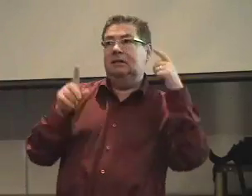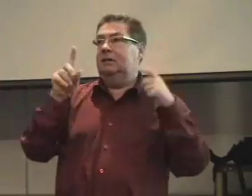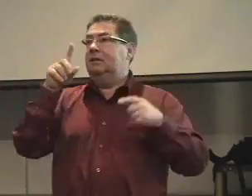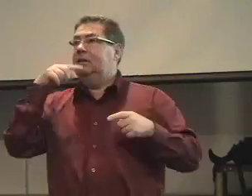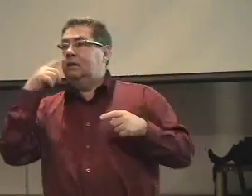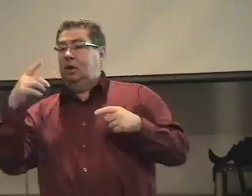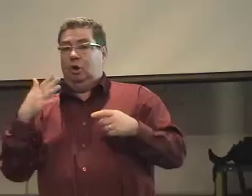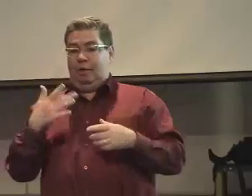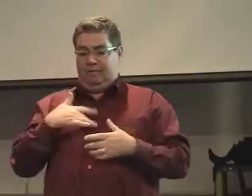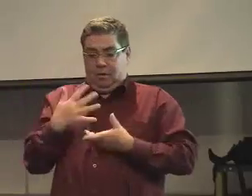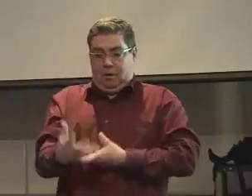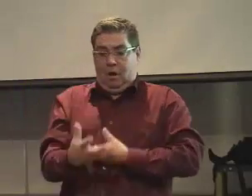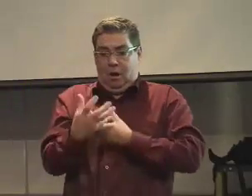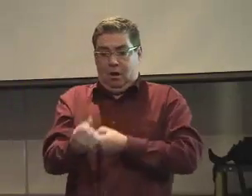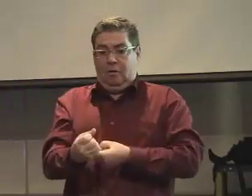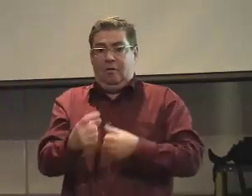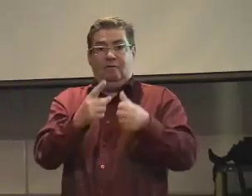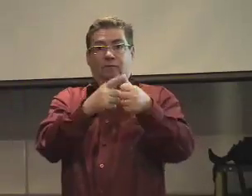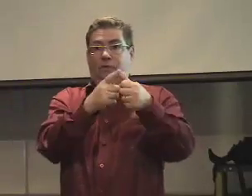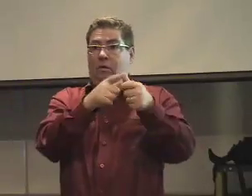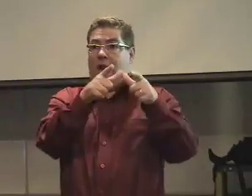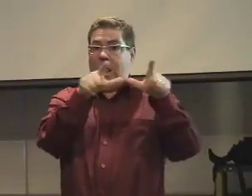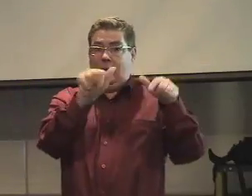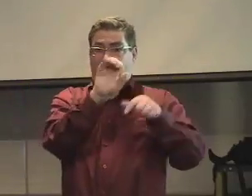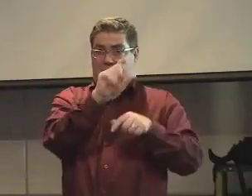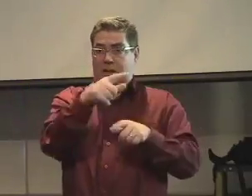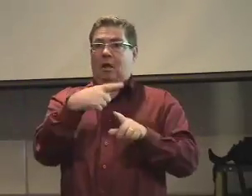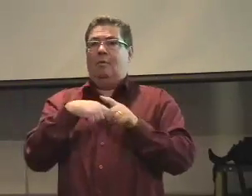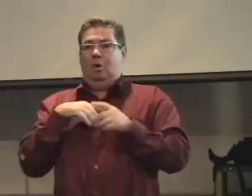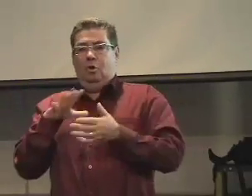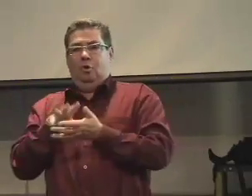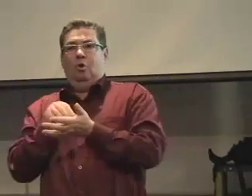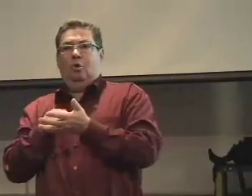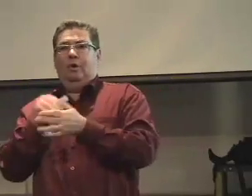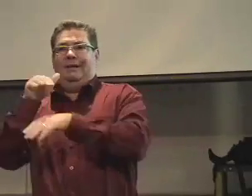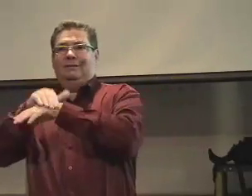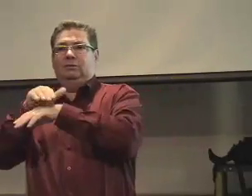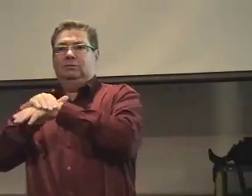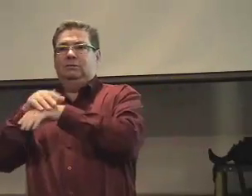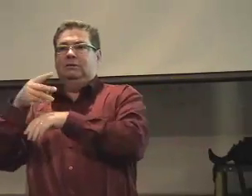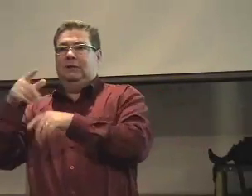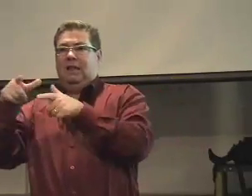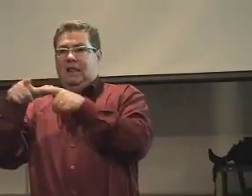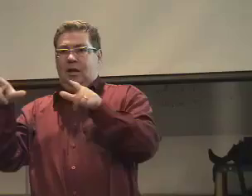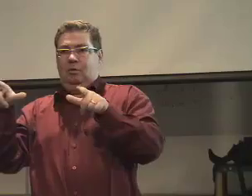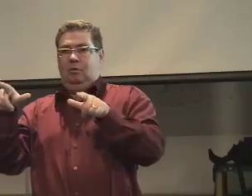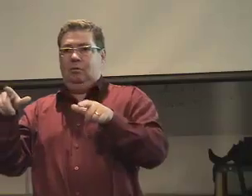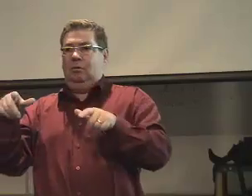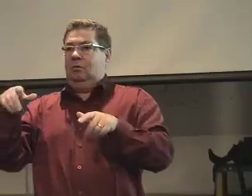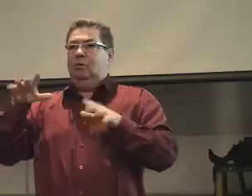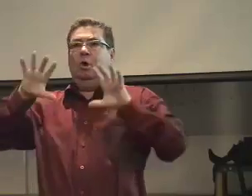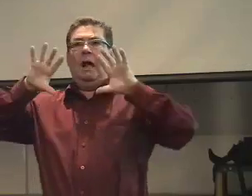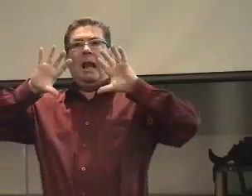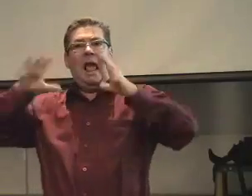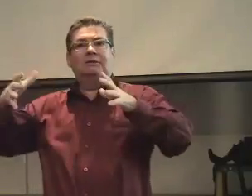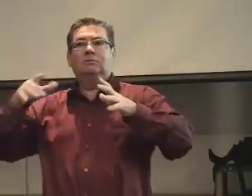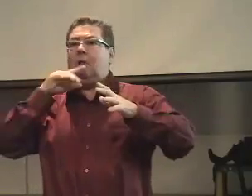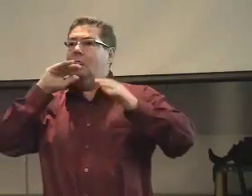first language, and I'm going to work at my second language, for both of us, for all of us. It was very freeing in the sense of, you can take